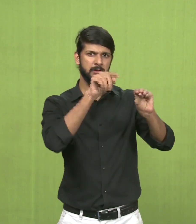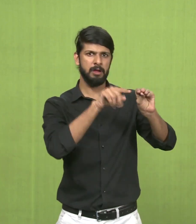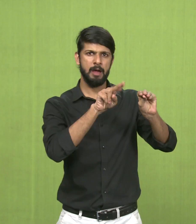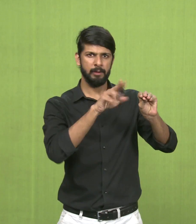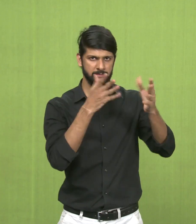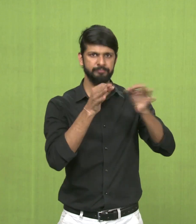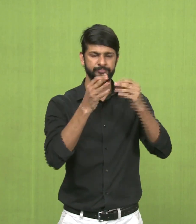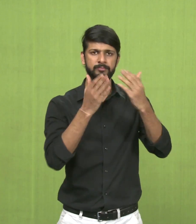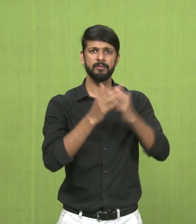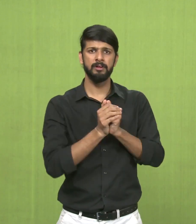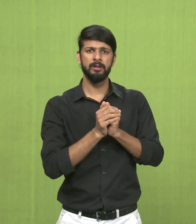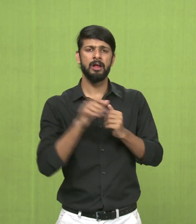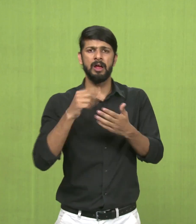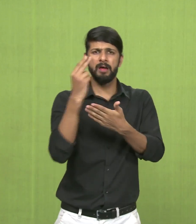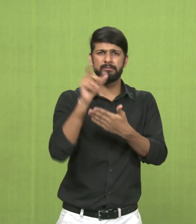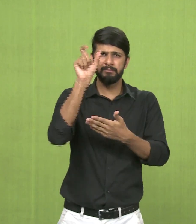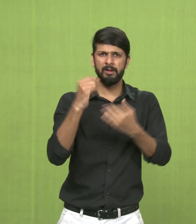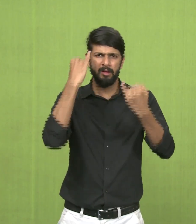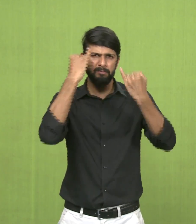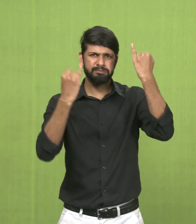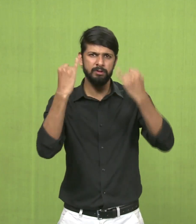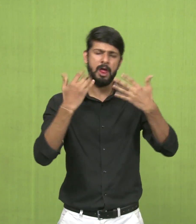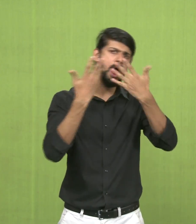Description of abstract composition.